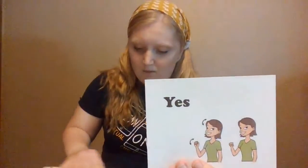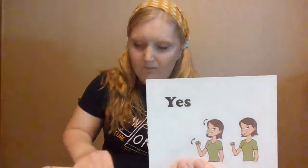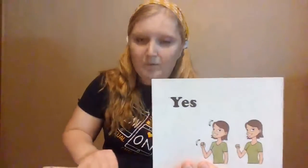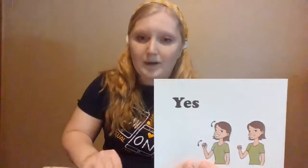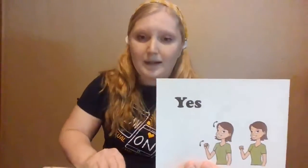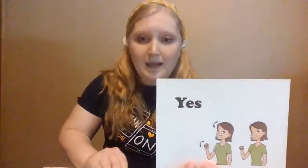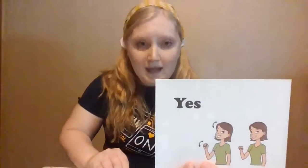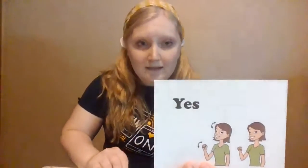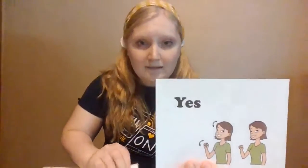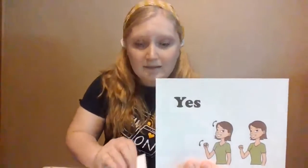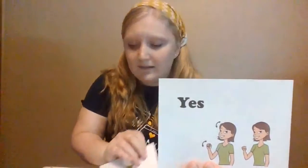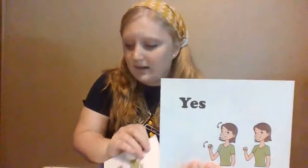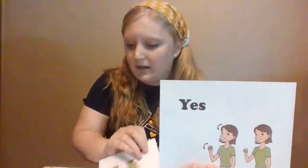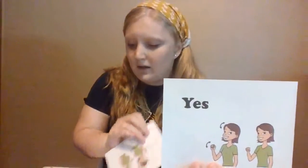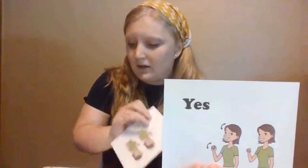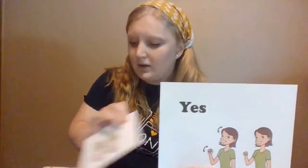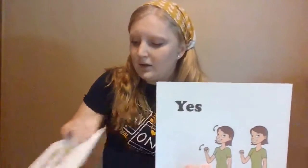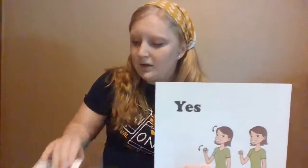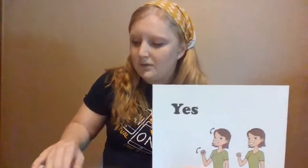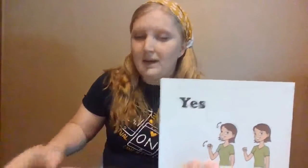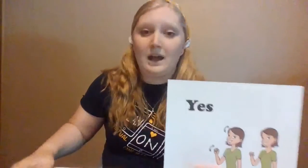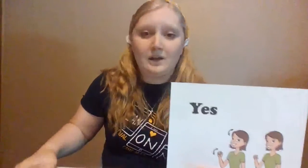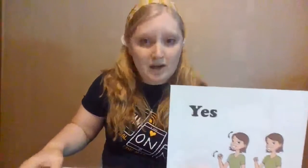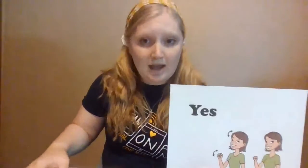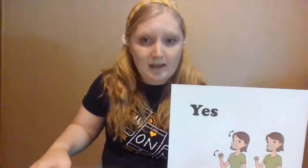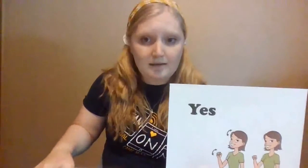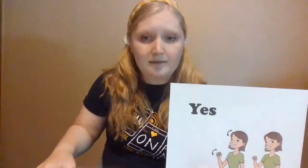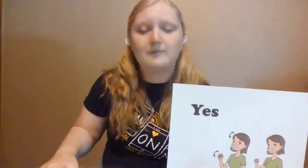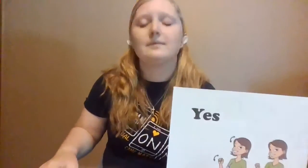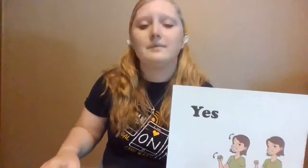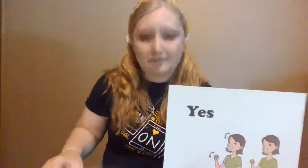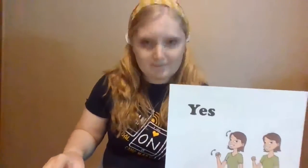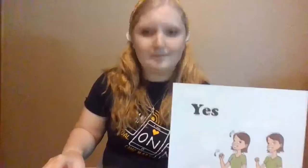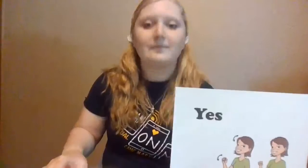So for yes, you nod your head